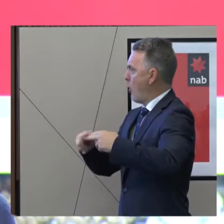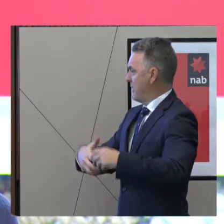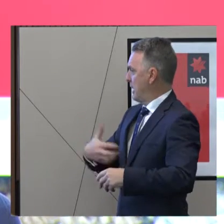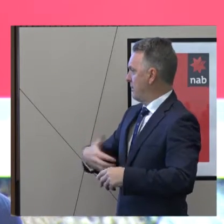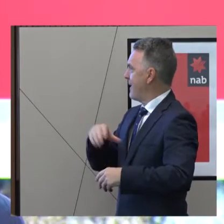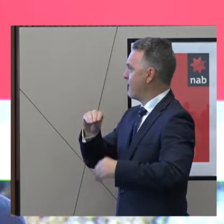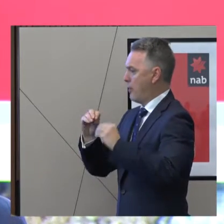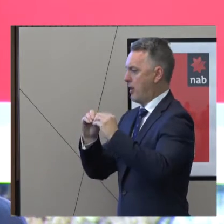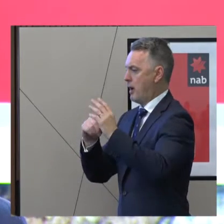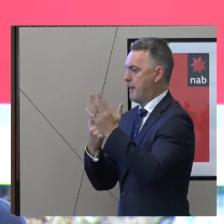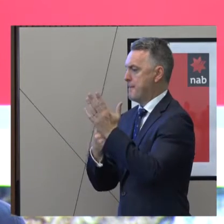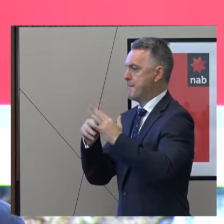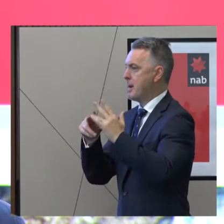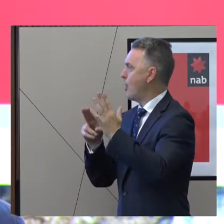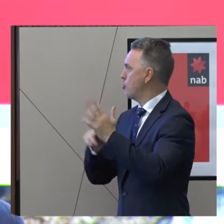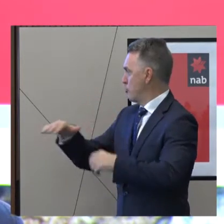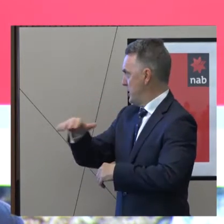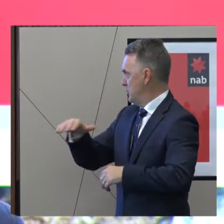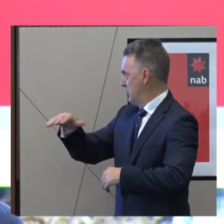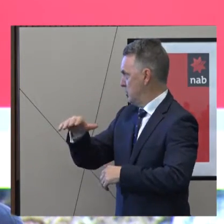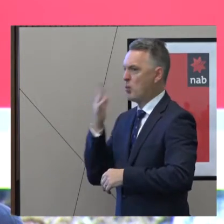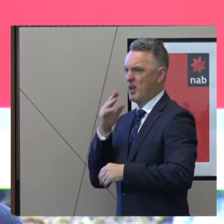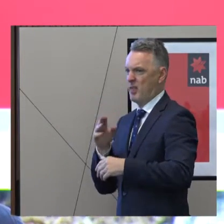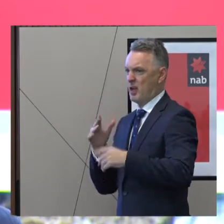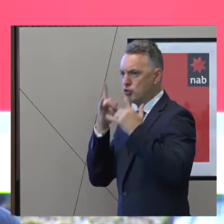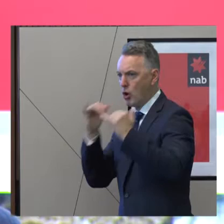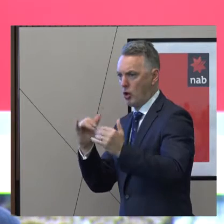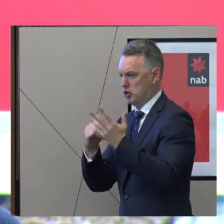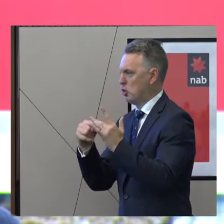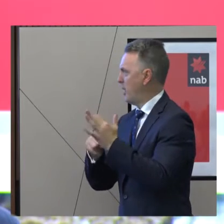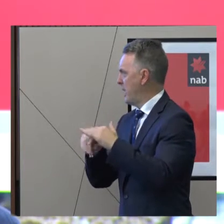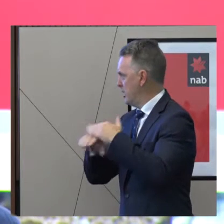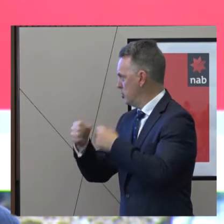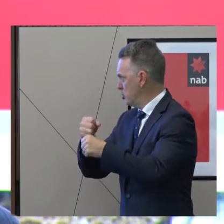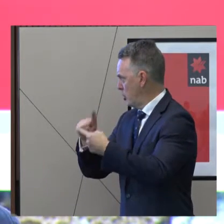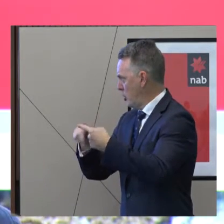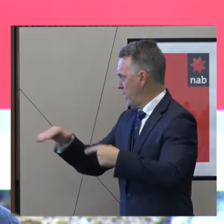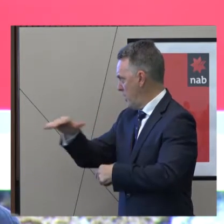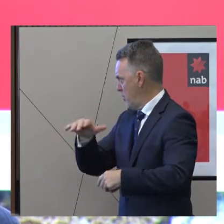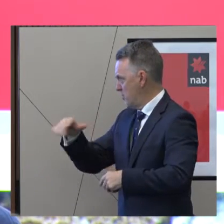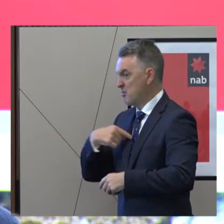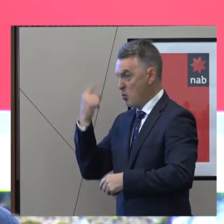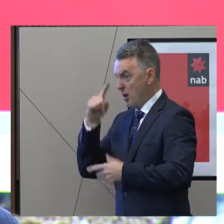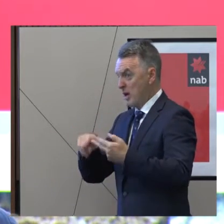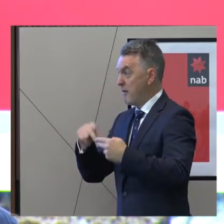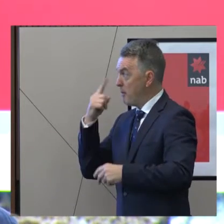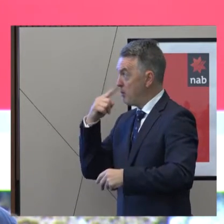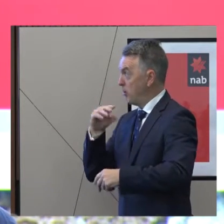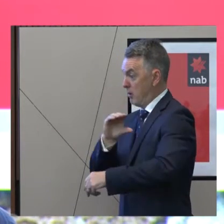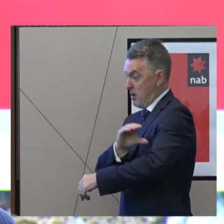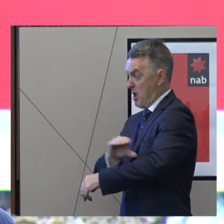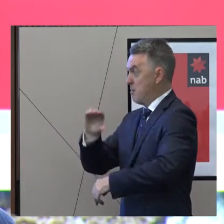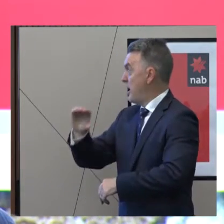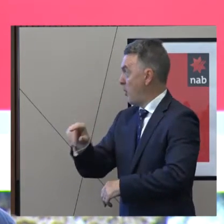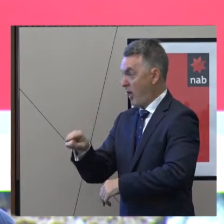the Barwon region with the introduction of the NDIS. So in other words, has there been any empowerment of people to actually stand up a bit, if you